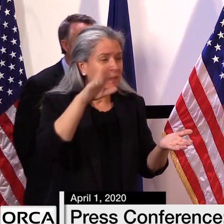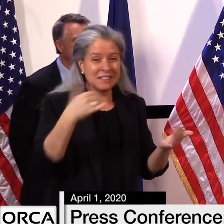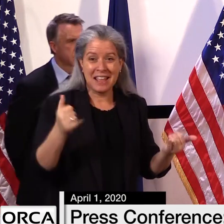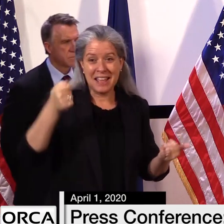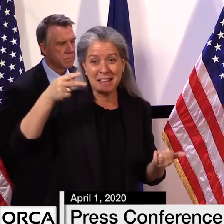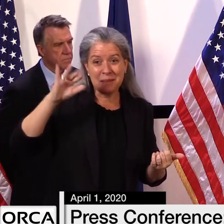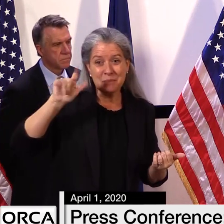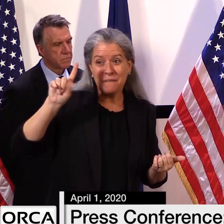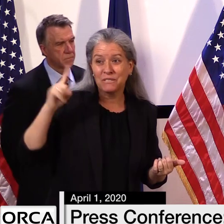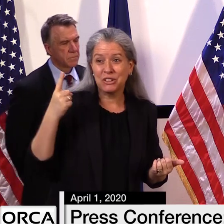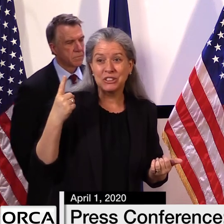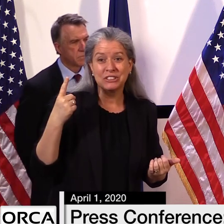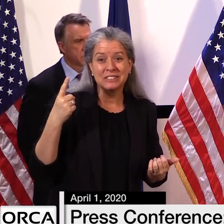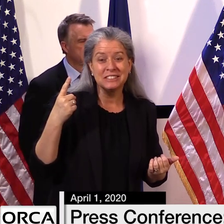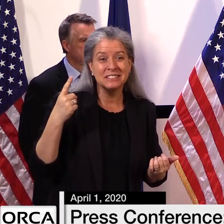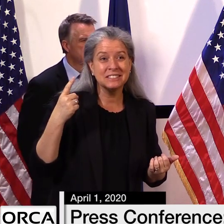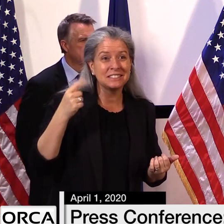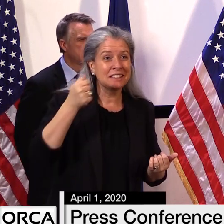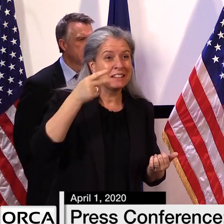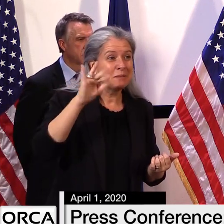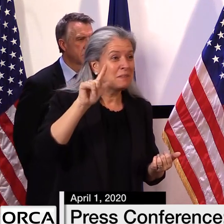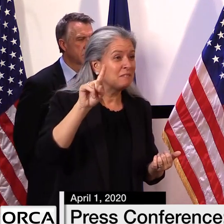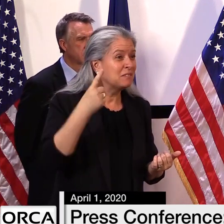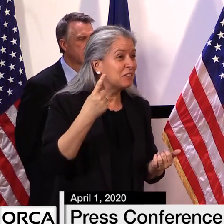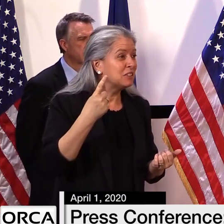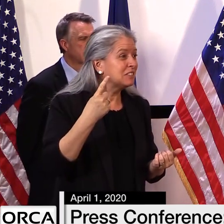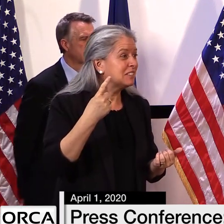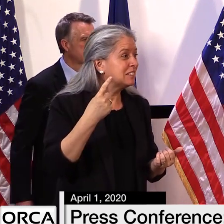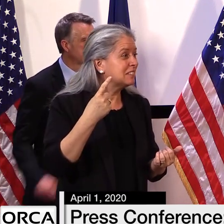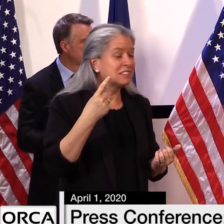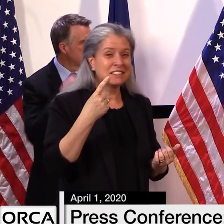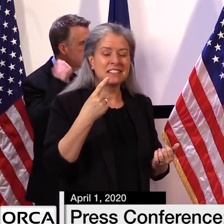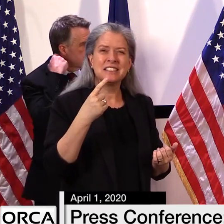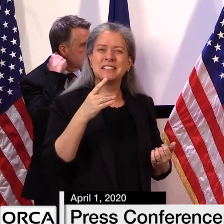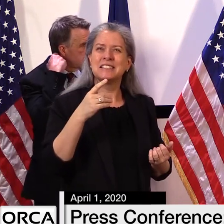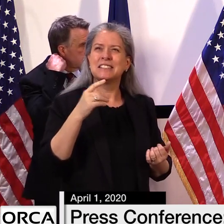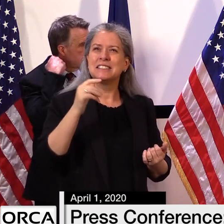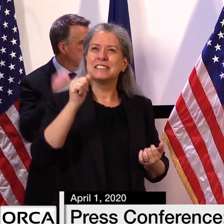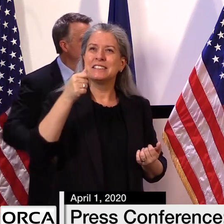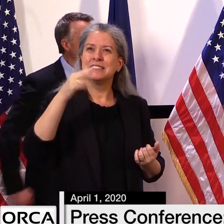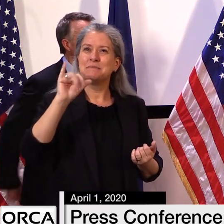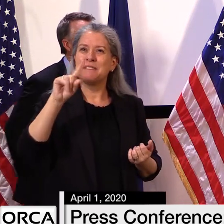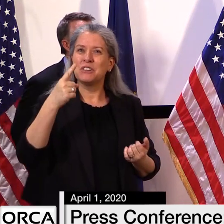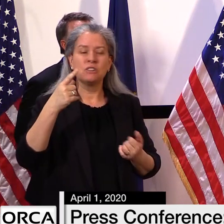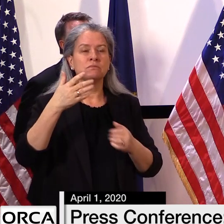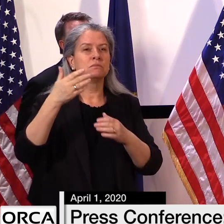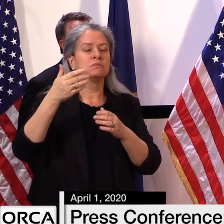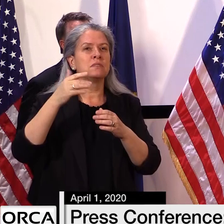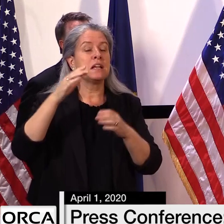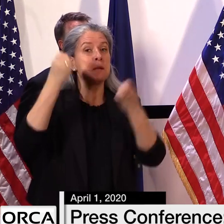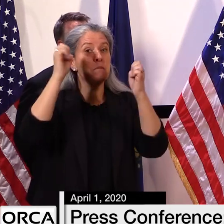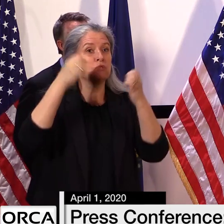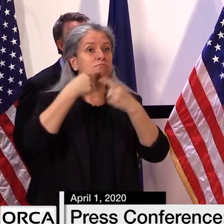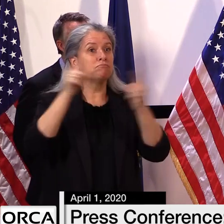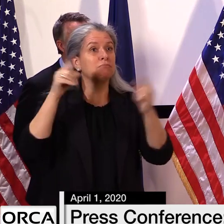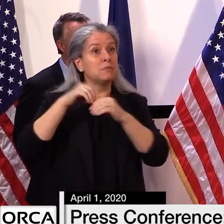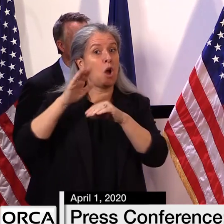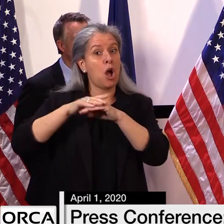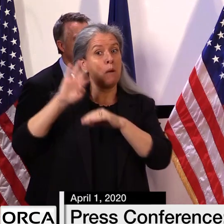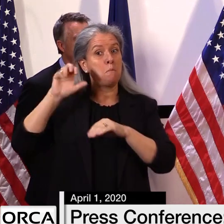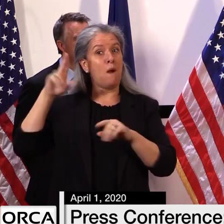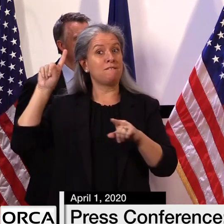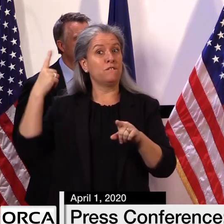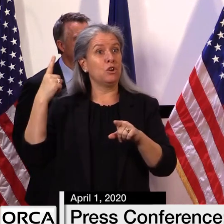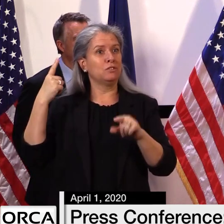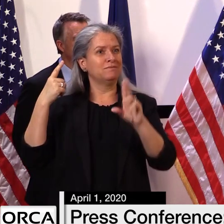this is the first of the month that we've had since this emergency has been declared.